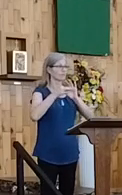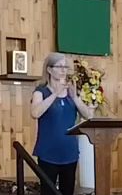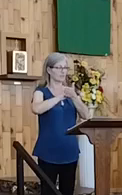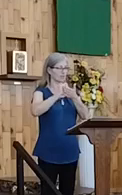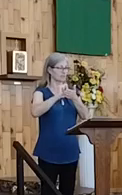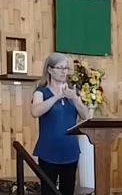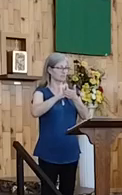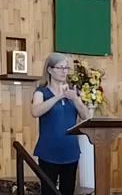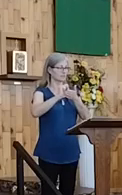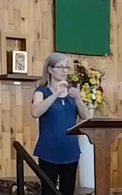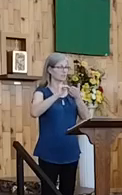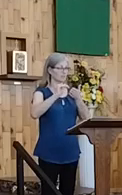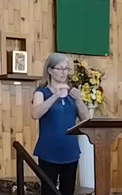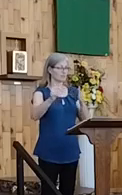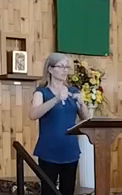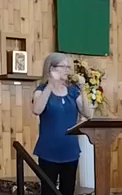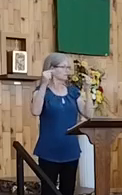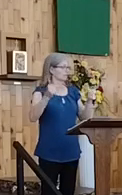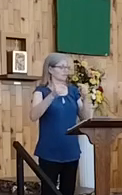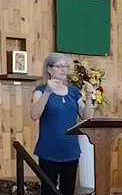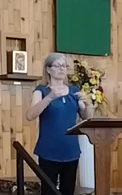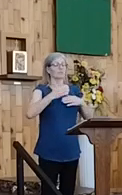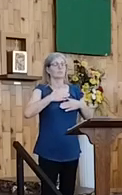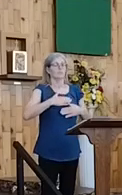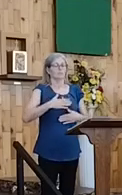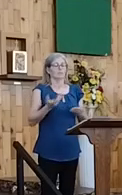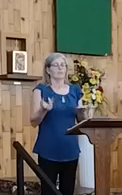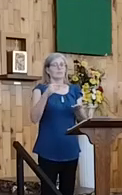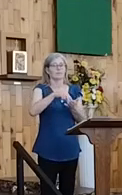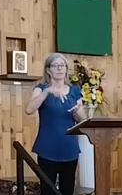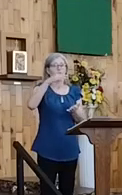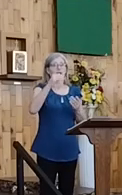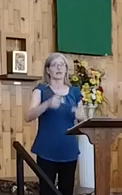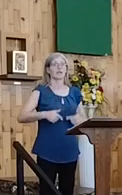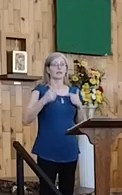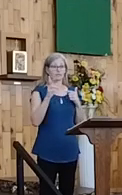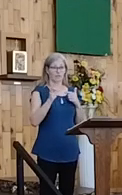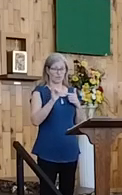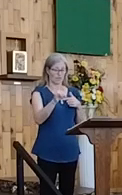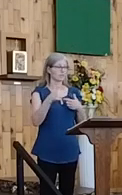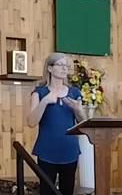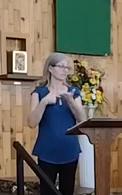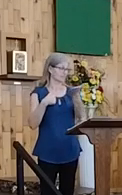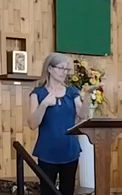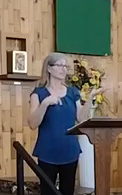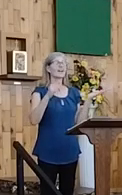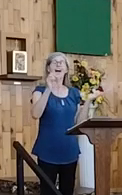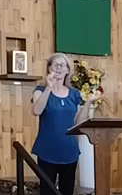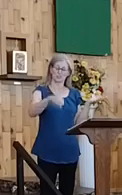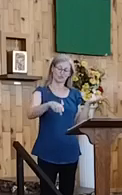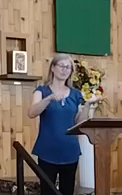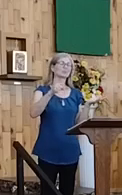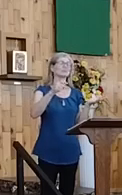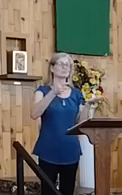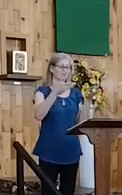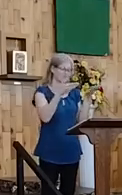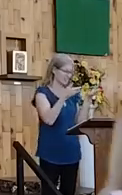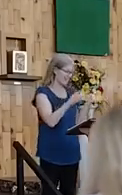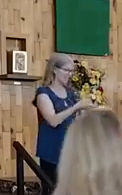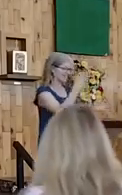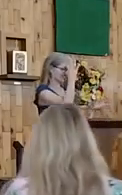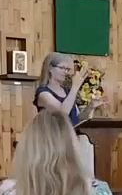of saints, the forgiveness of sins, the resurrection of the body, and life everlasting? This